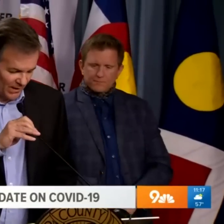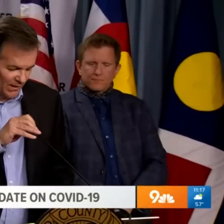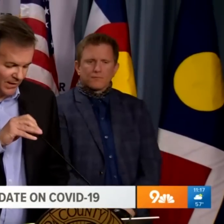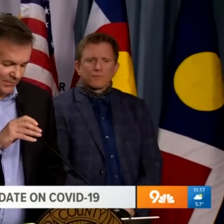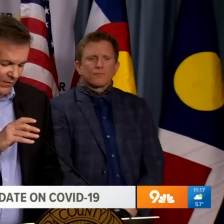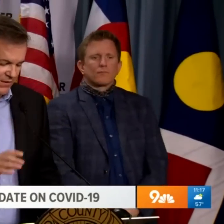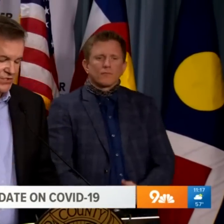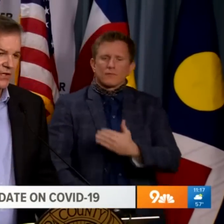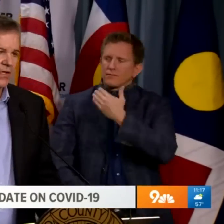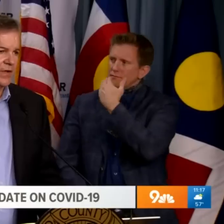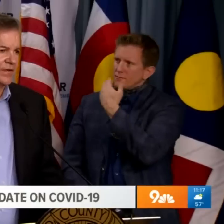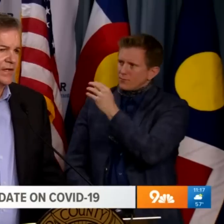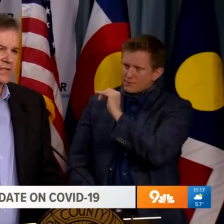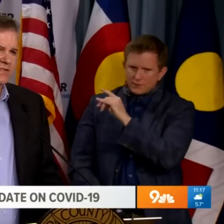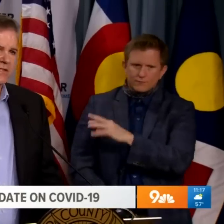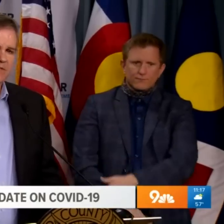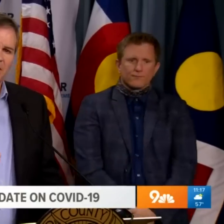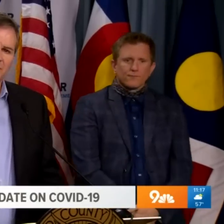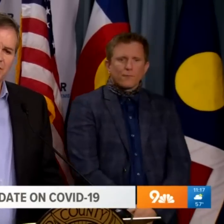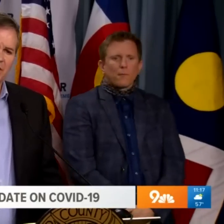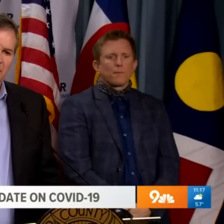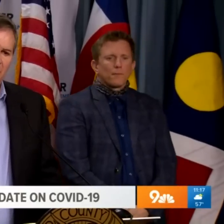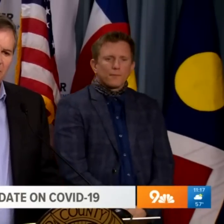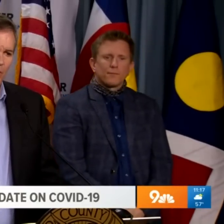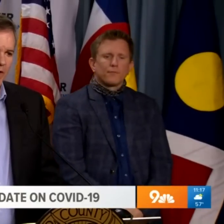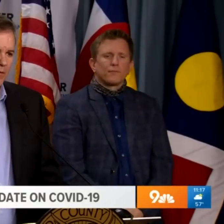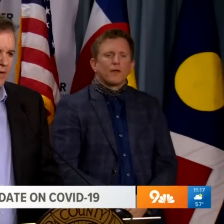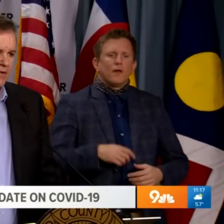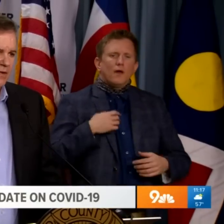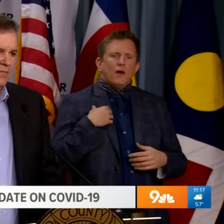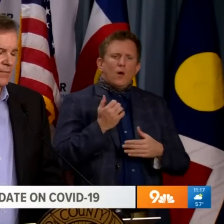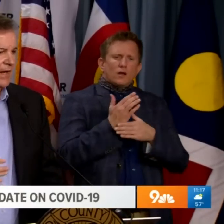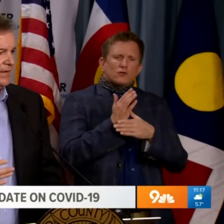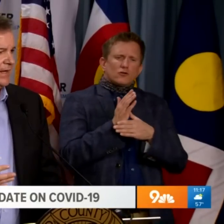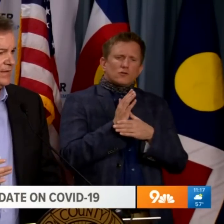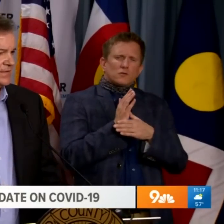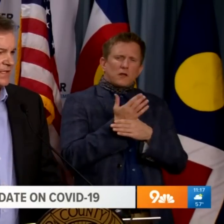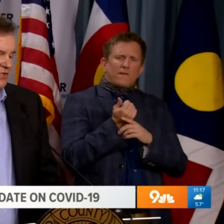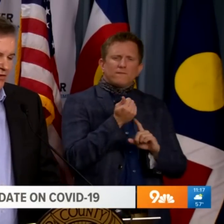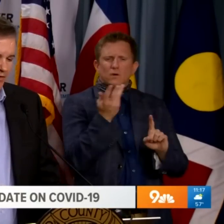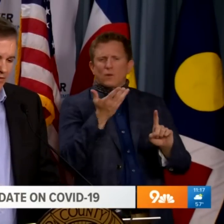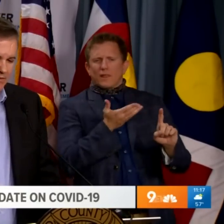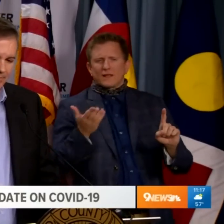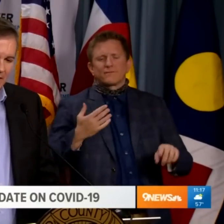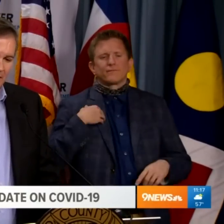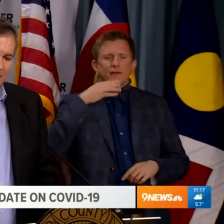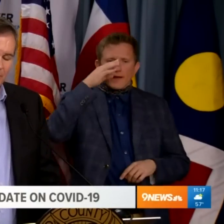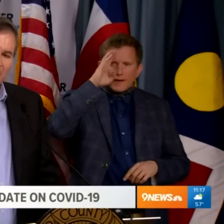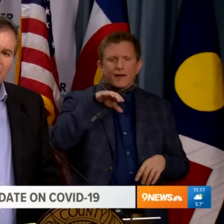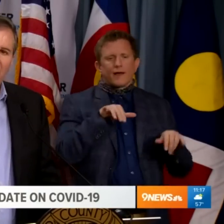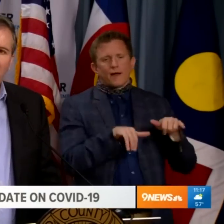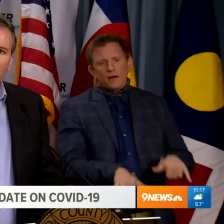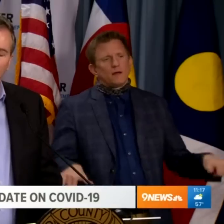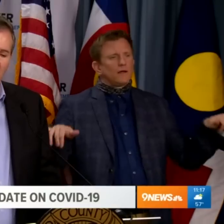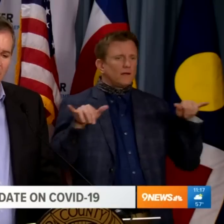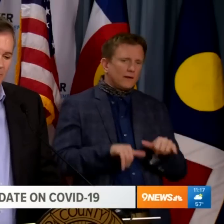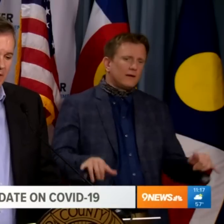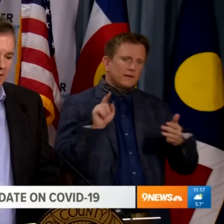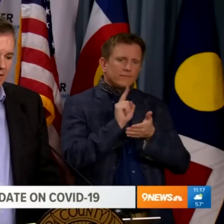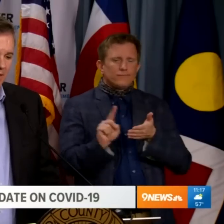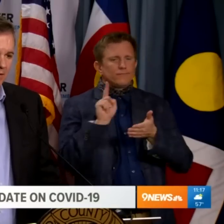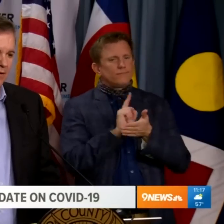great deal of confidence in helping us to craft our decisions and these orders. And I just want to ask Bob McDonald to come up for a few